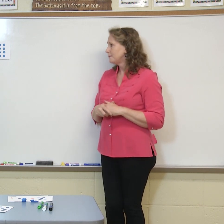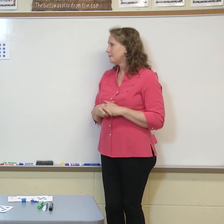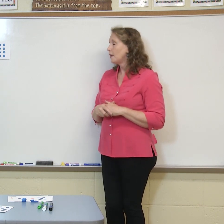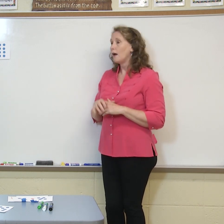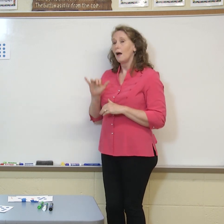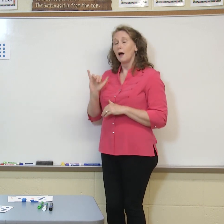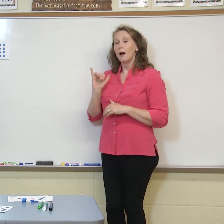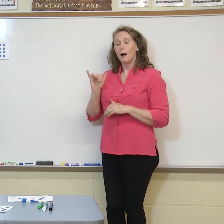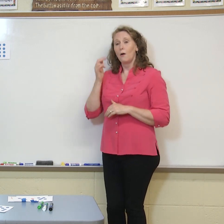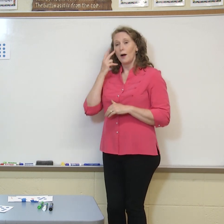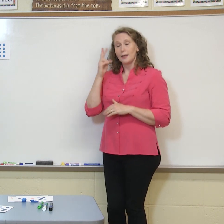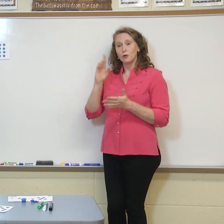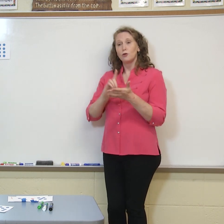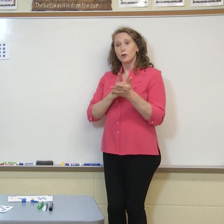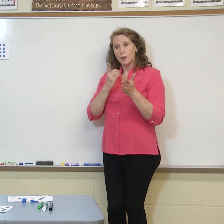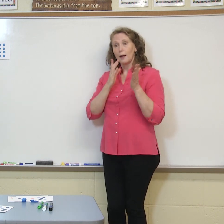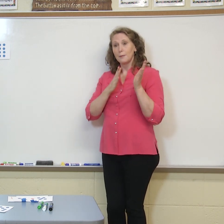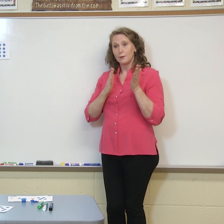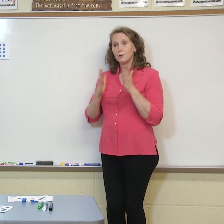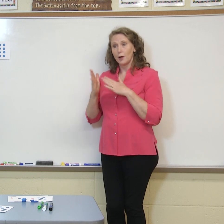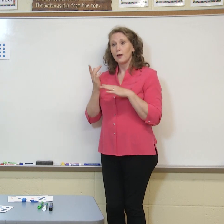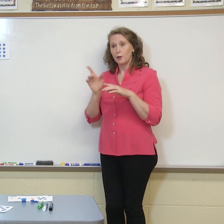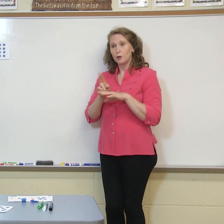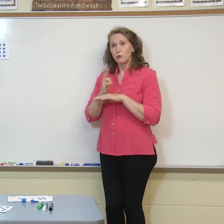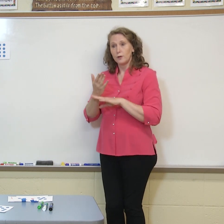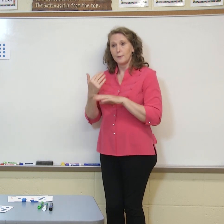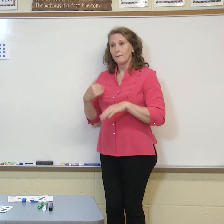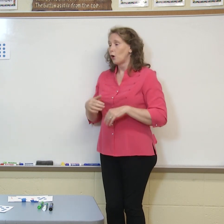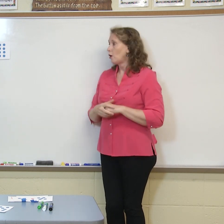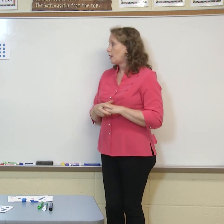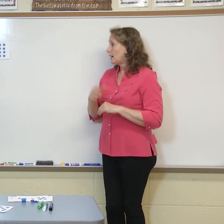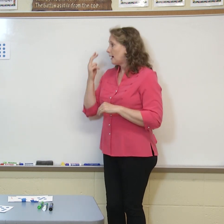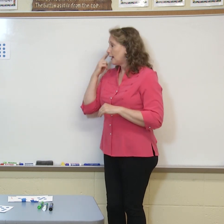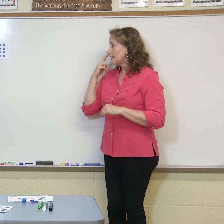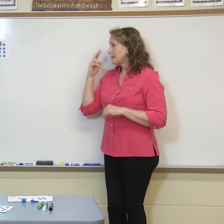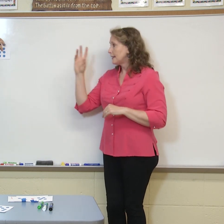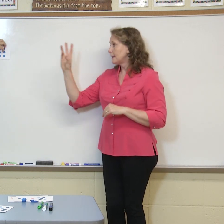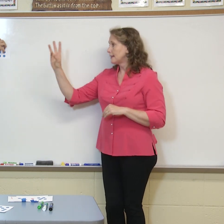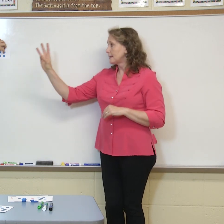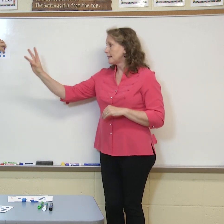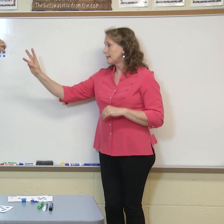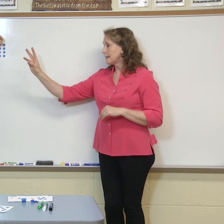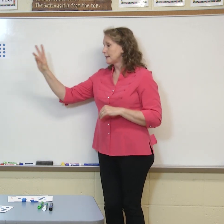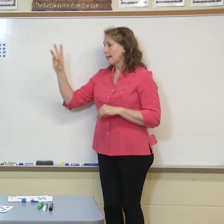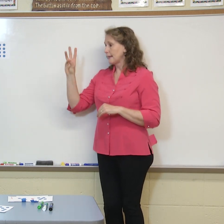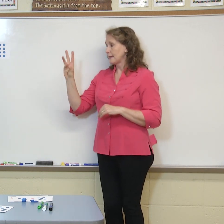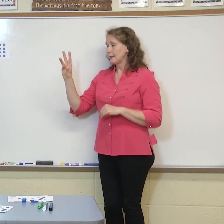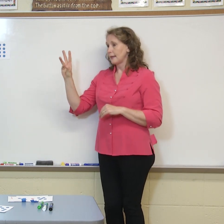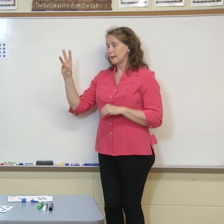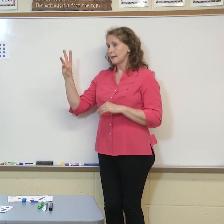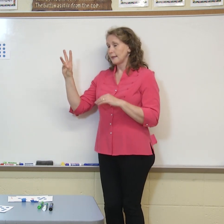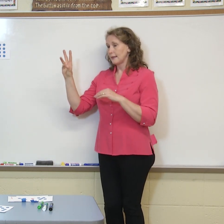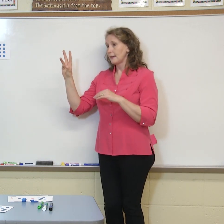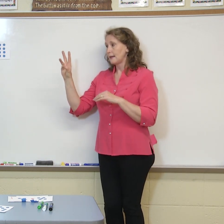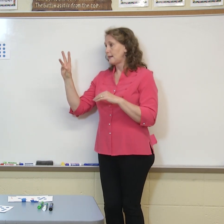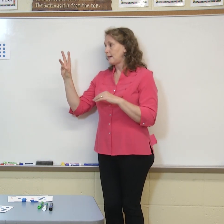Oh, I see your double strategy from before. I see 6 and 6. Are those the 6s you were